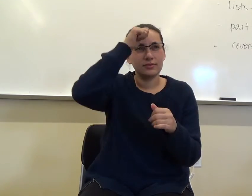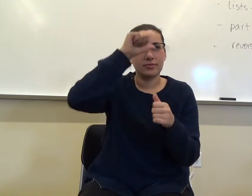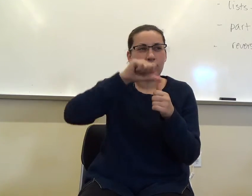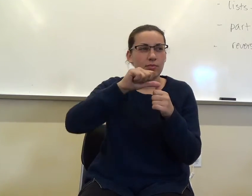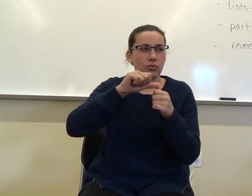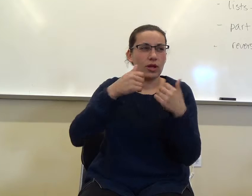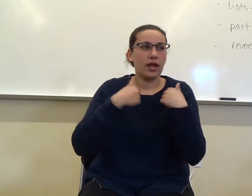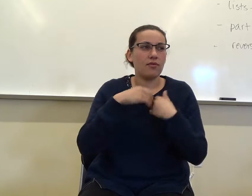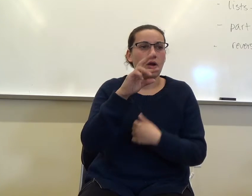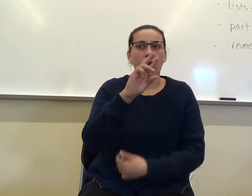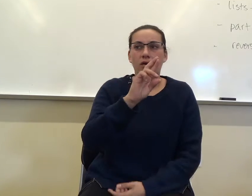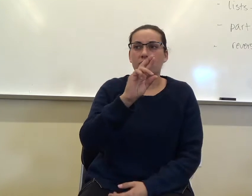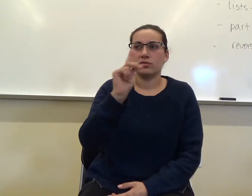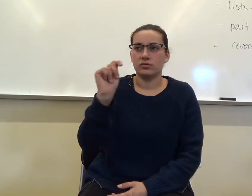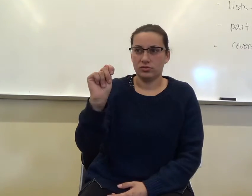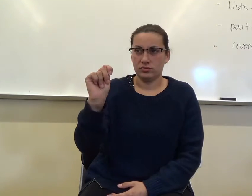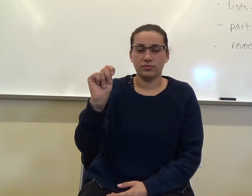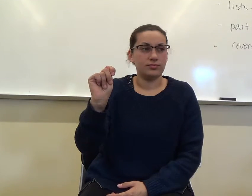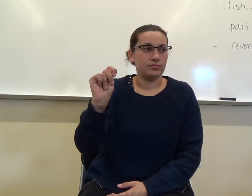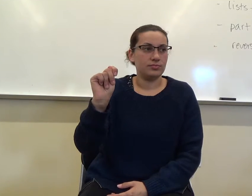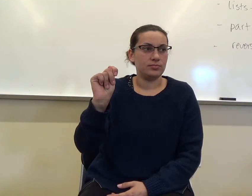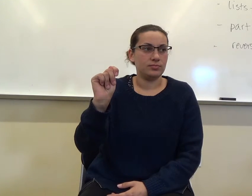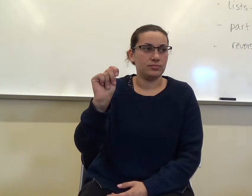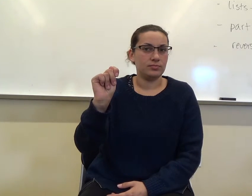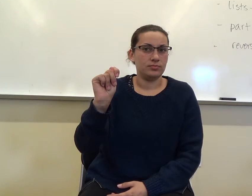reversal transitions, and we also have those things called